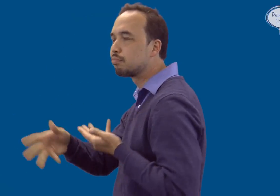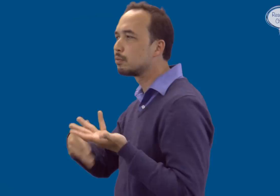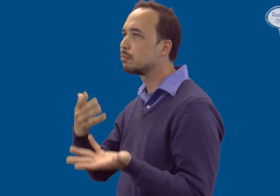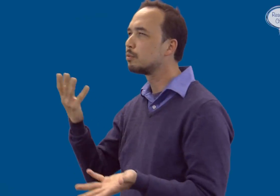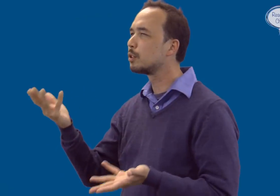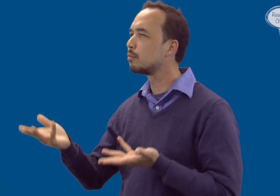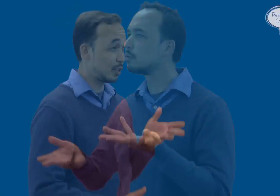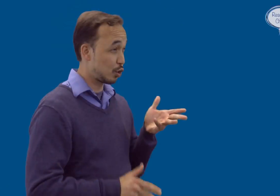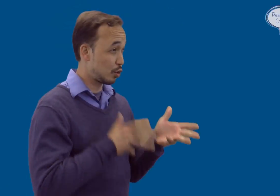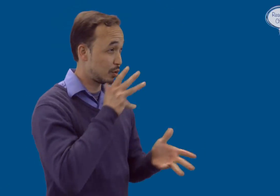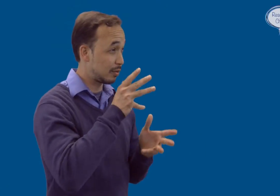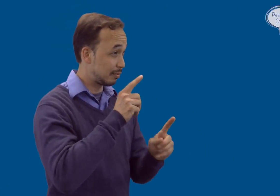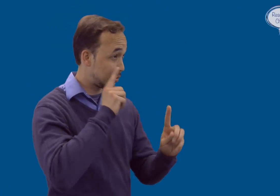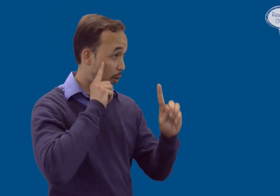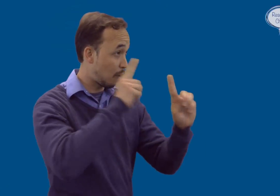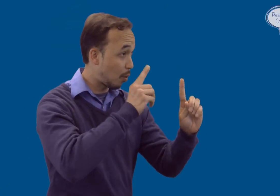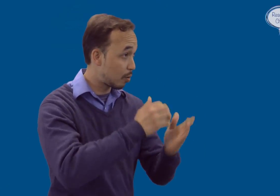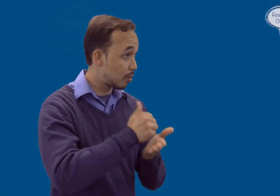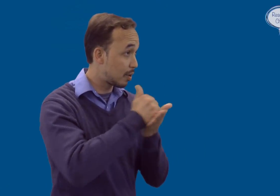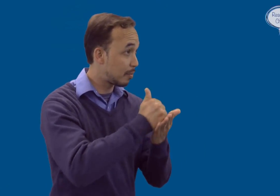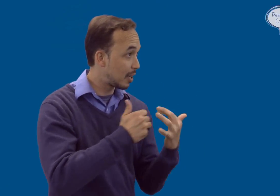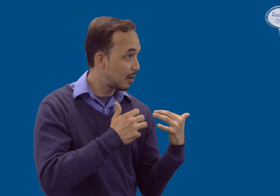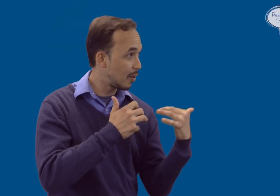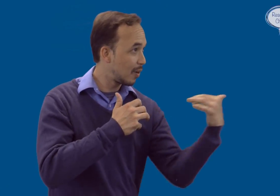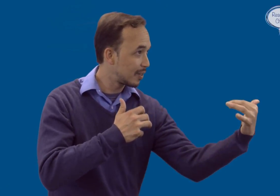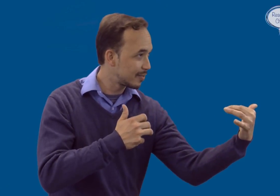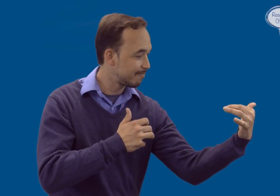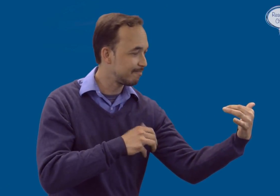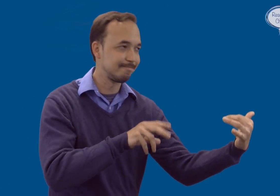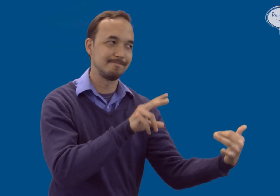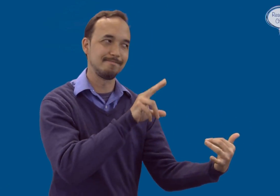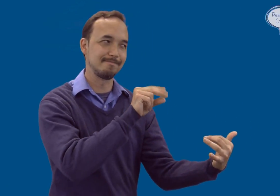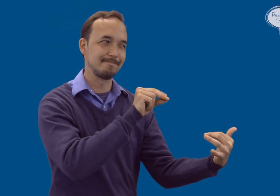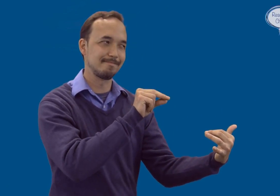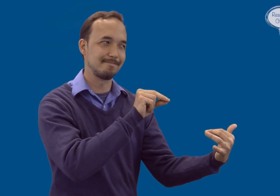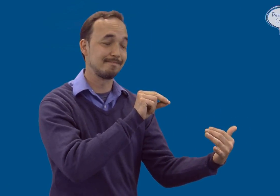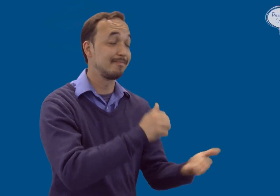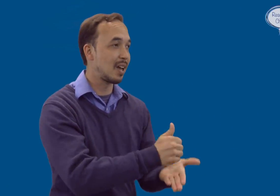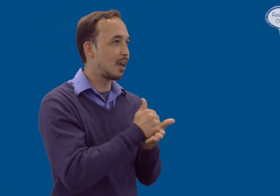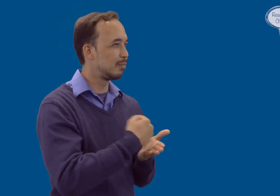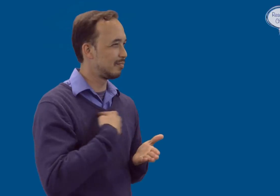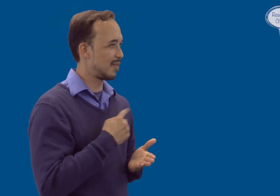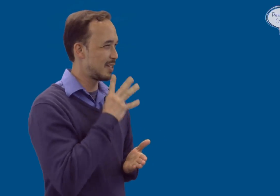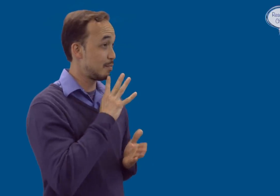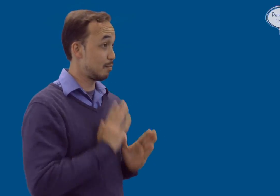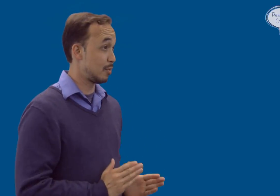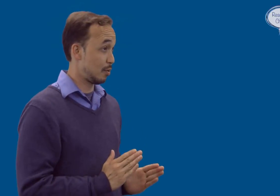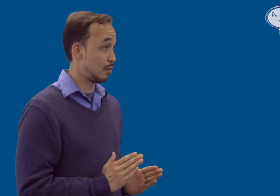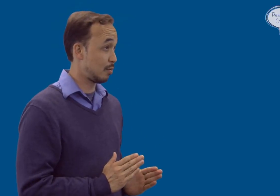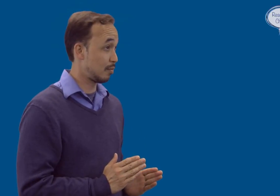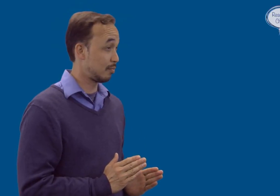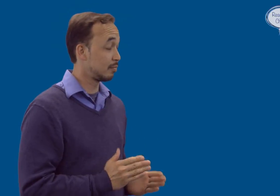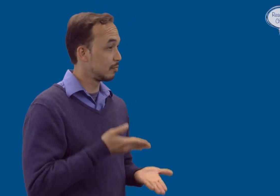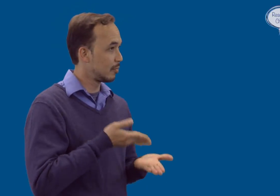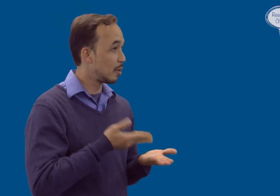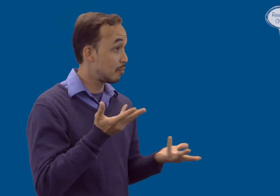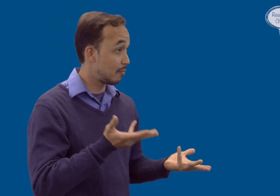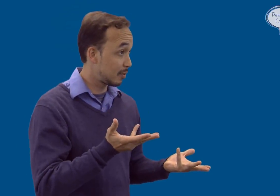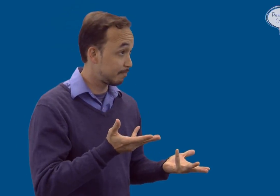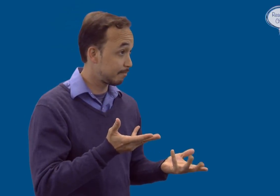spoken language. Gesture is not intended to benefit the listener. It actually benefits the speaker, and we have